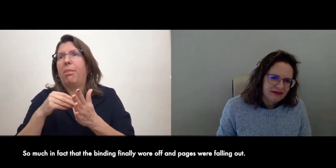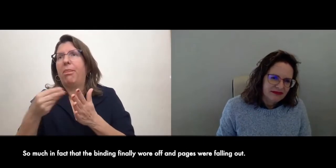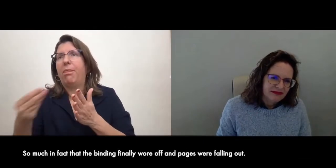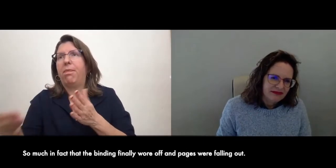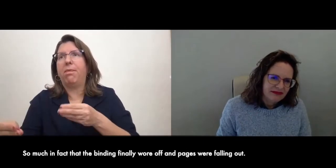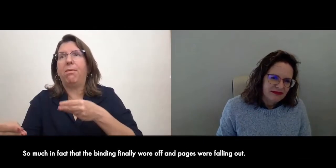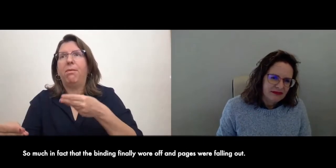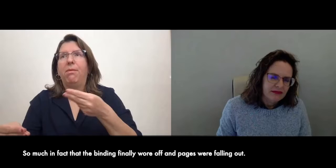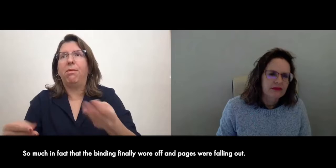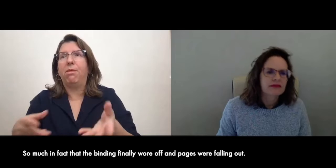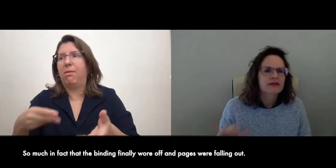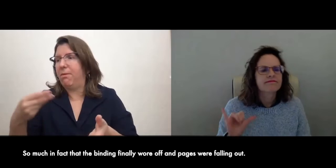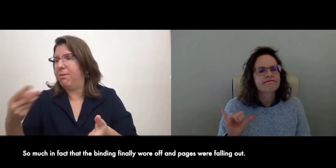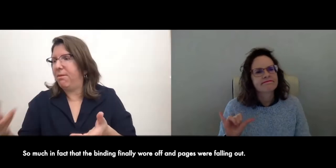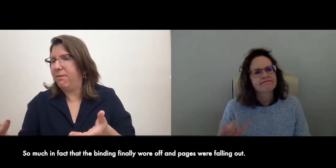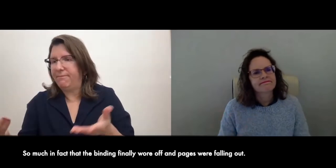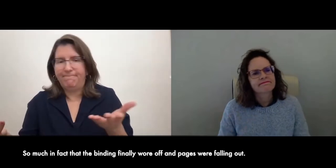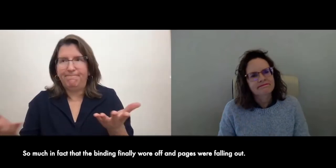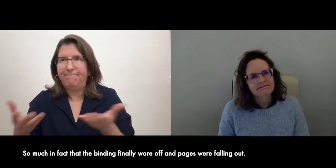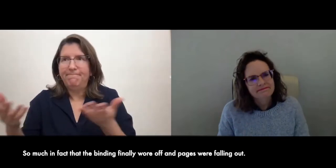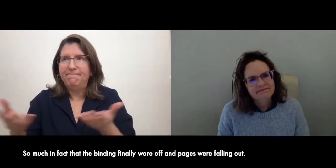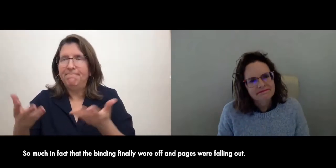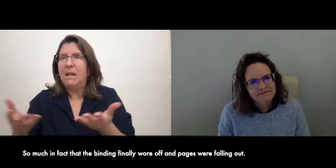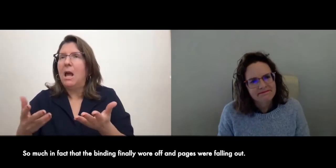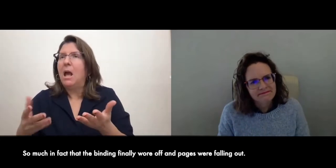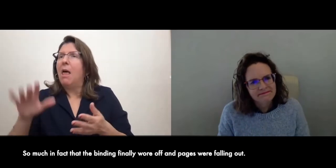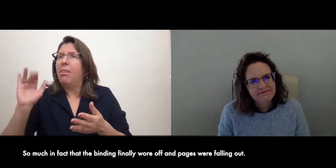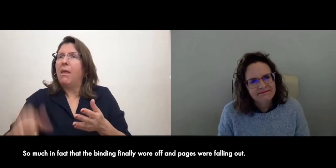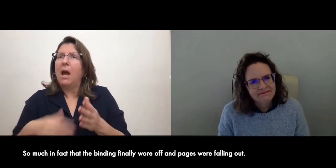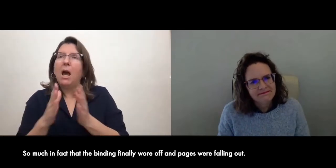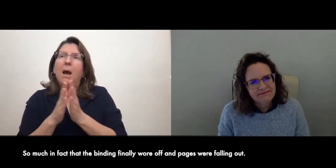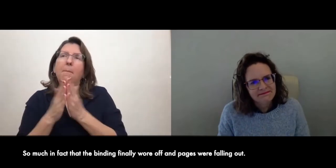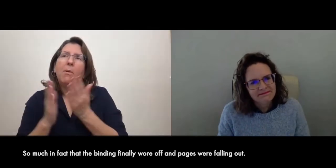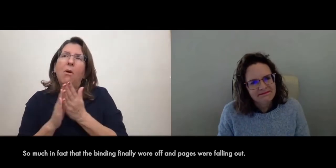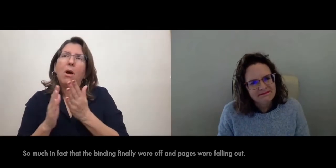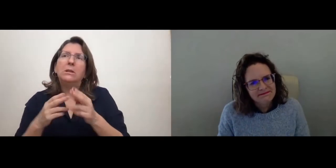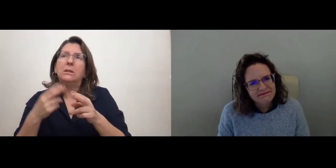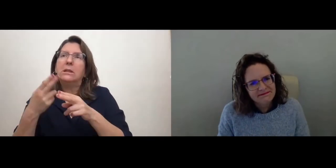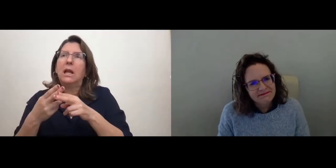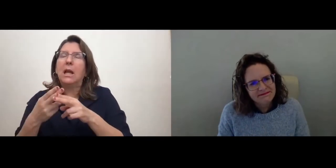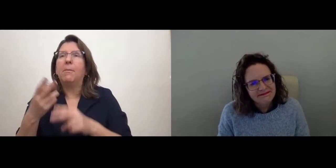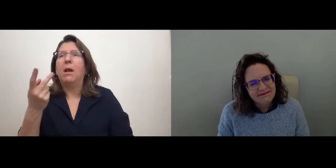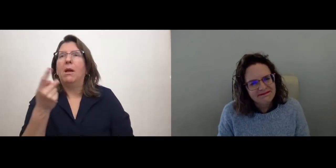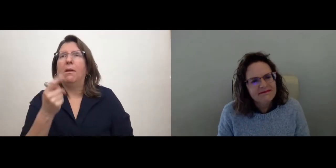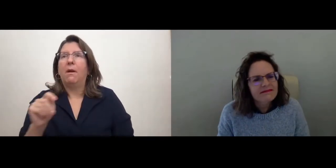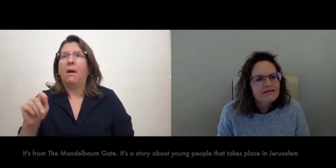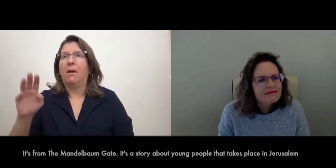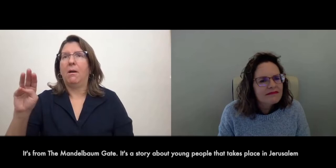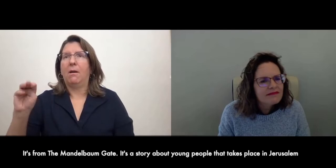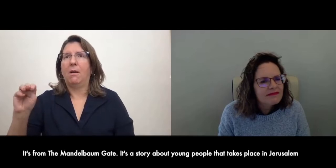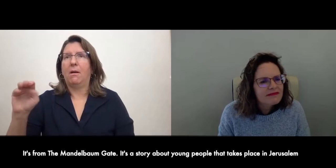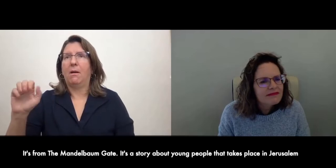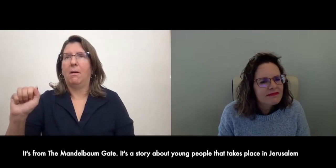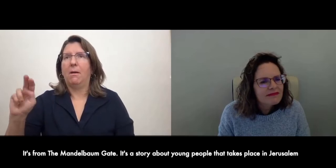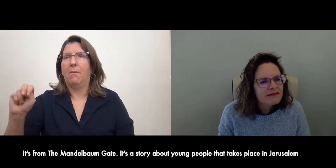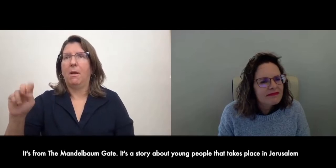So much, in fact, that the binding finally wore off and the pages were falling out. It's from